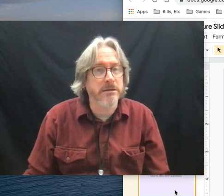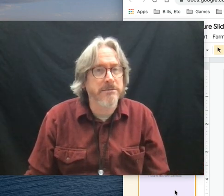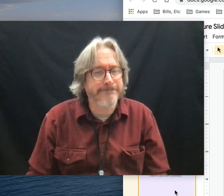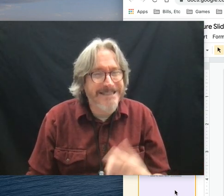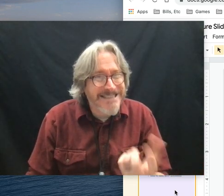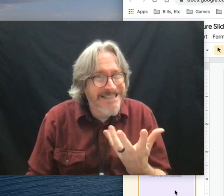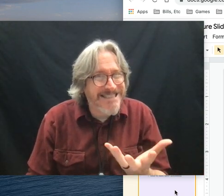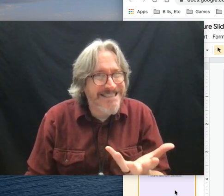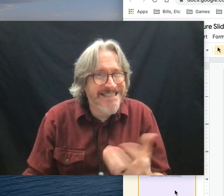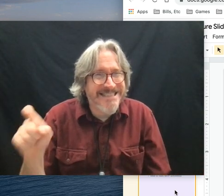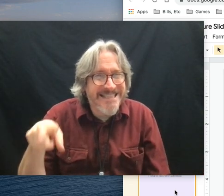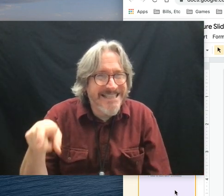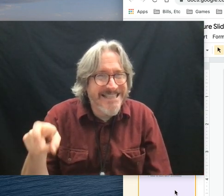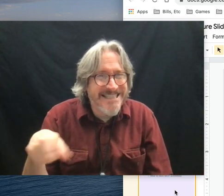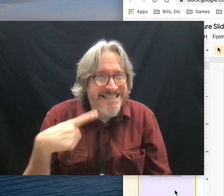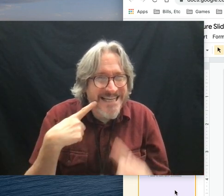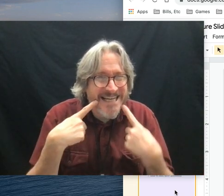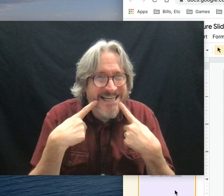and